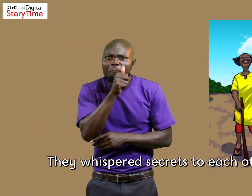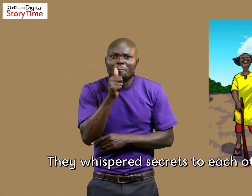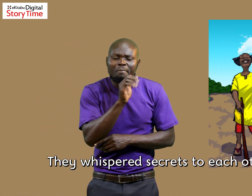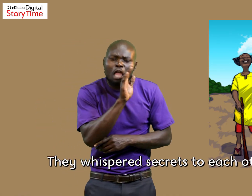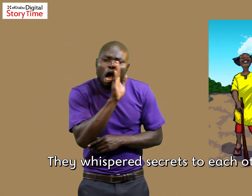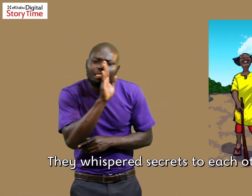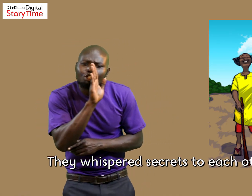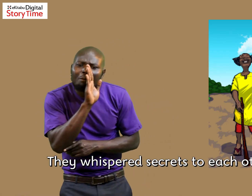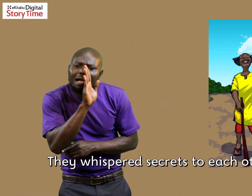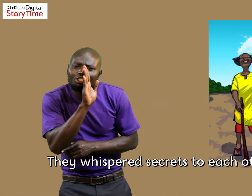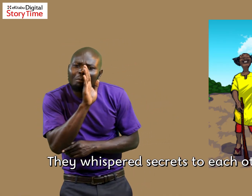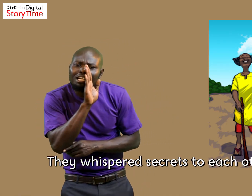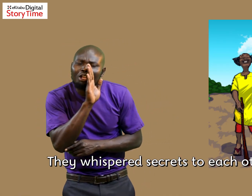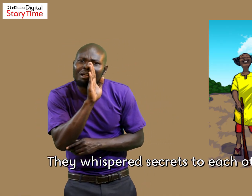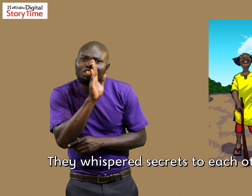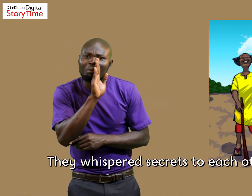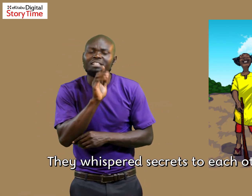They whispered secrets to each other.